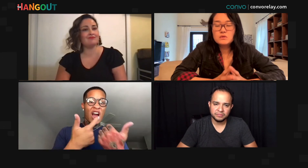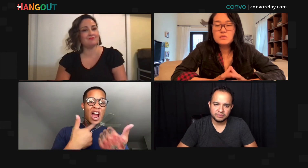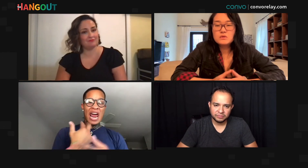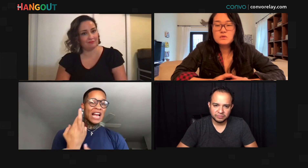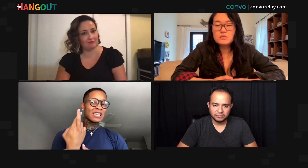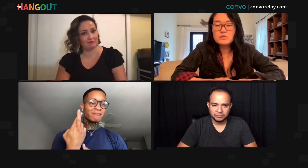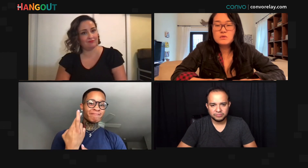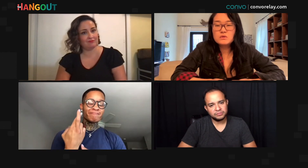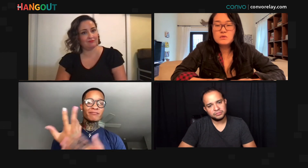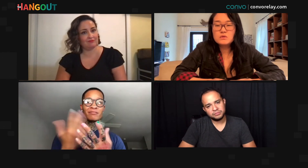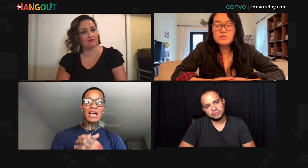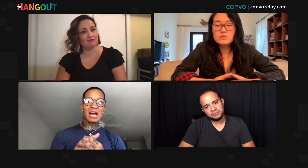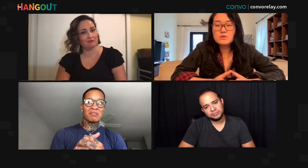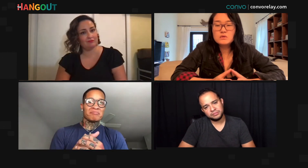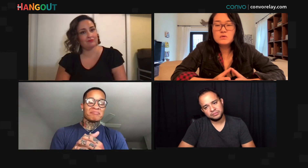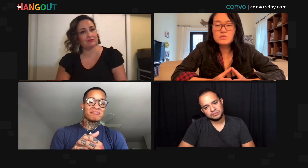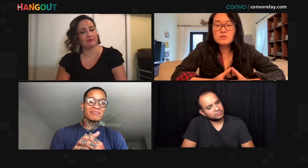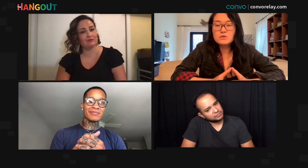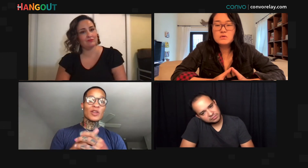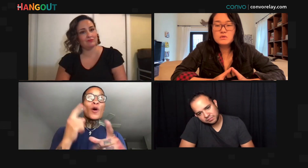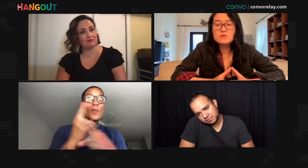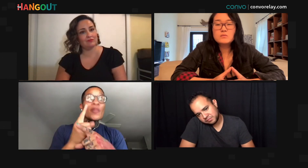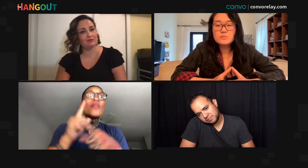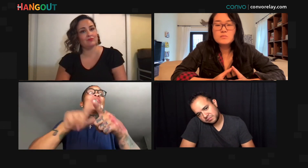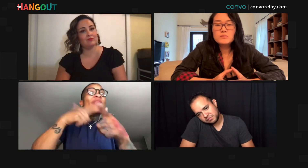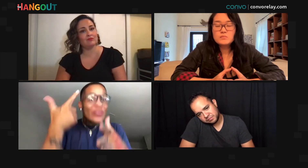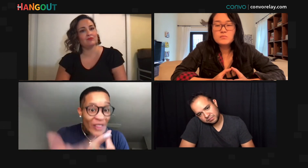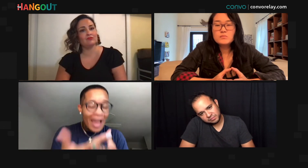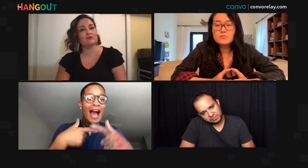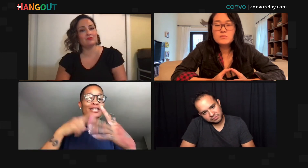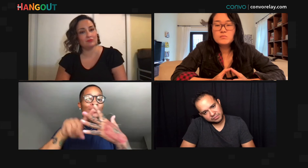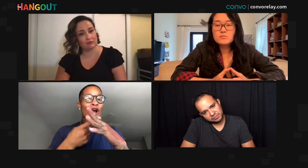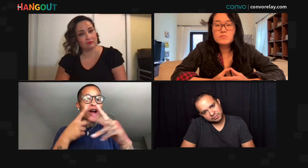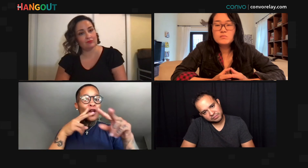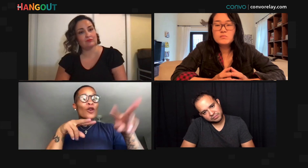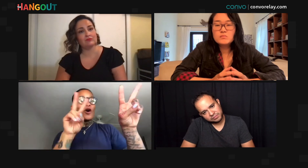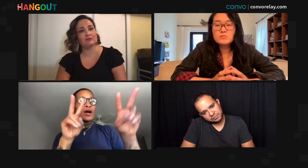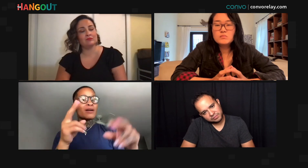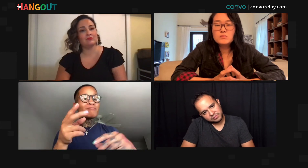my foster sister supported me the whole time. We've remained friends, and then